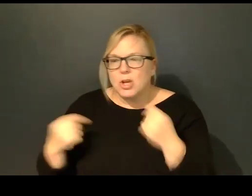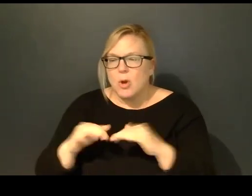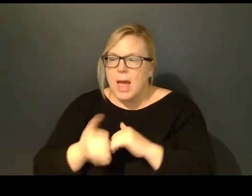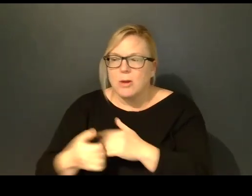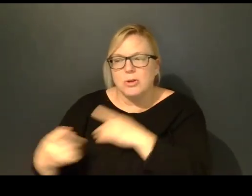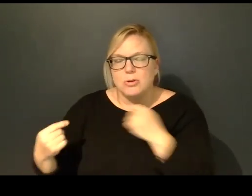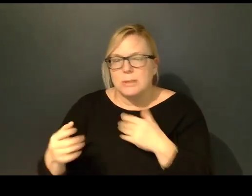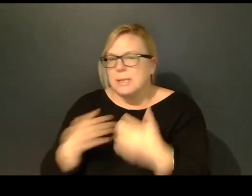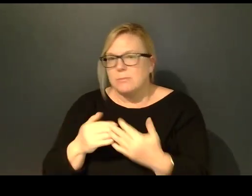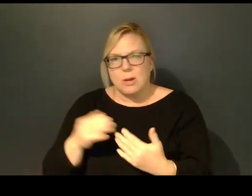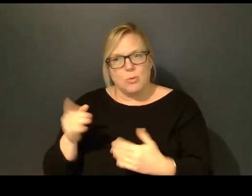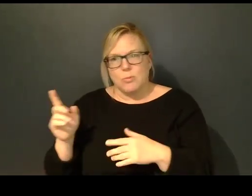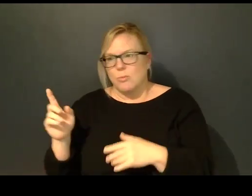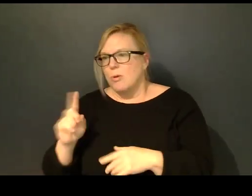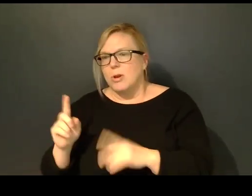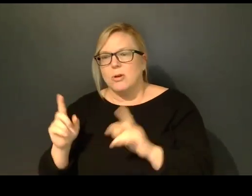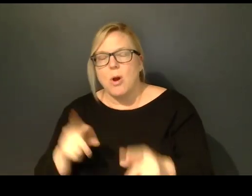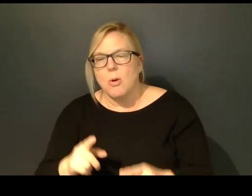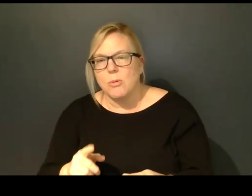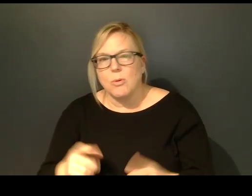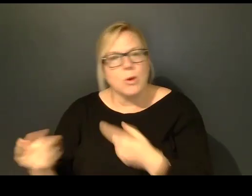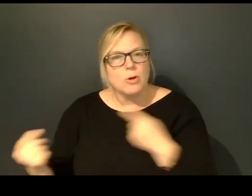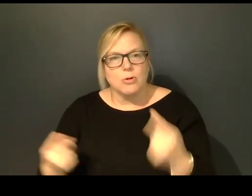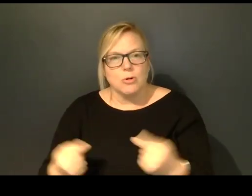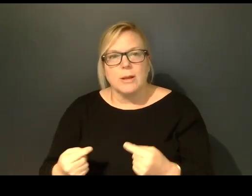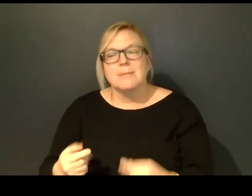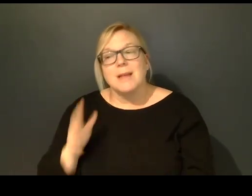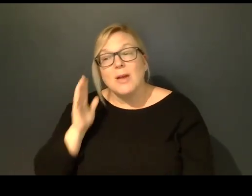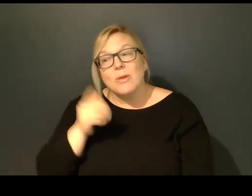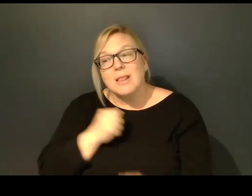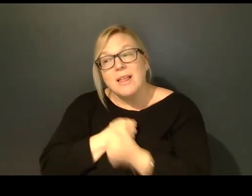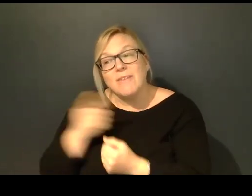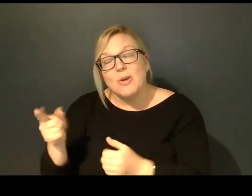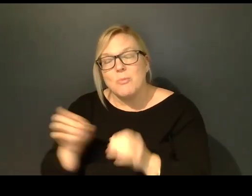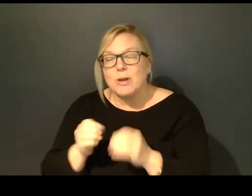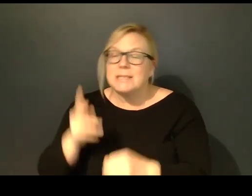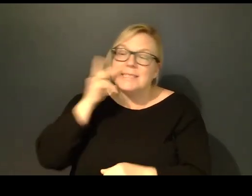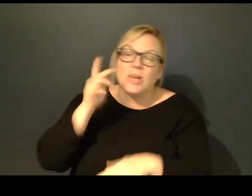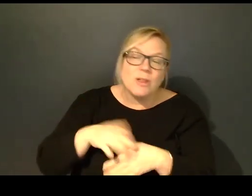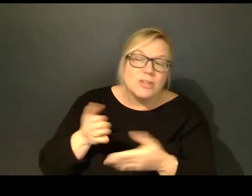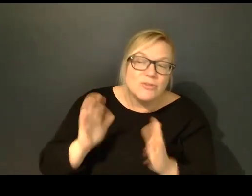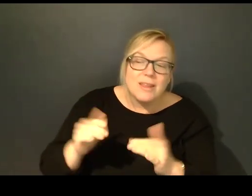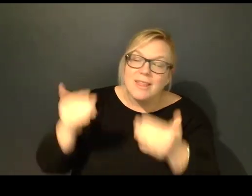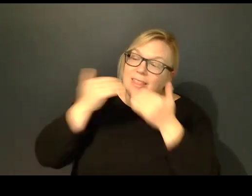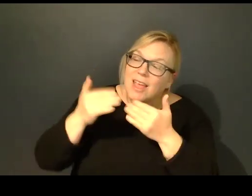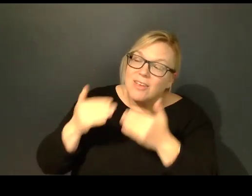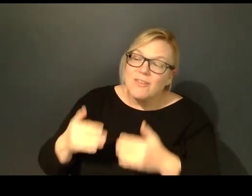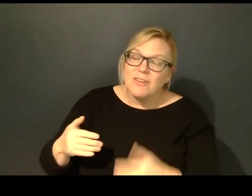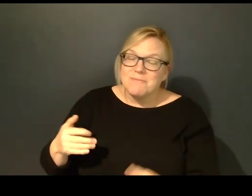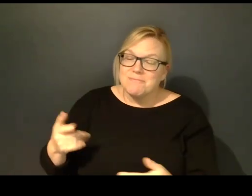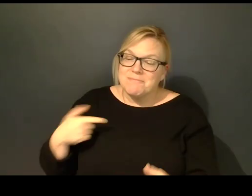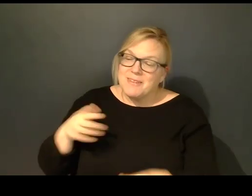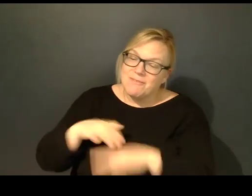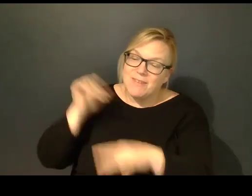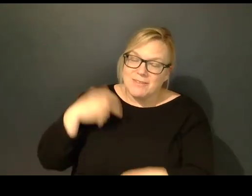you are and what you're doing, and I will love you the more. See you on the streets. Thanks for having me, Jeff.